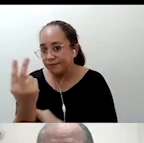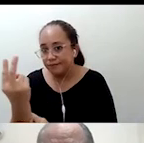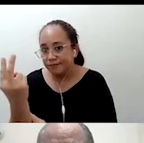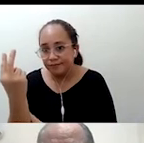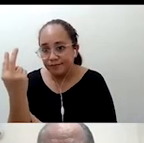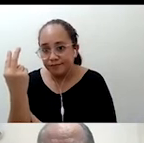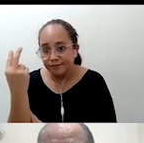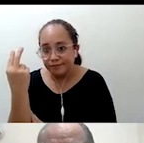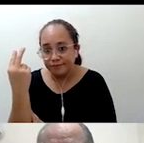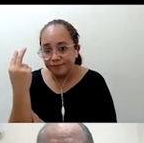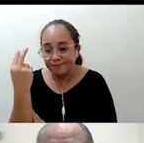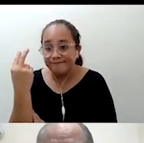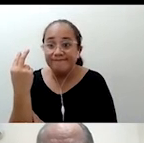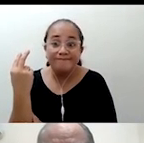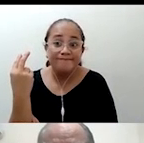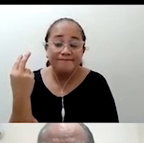Okay, is that,